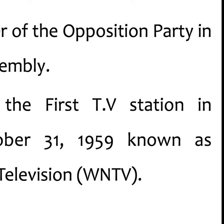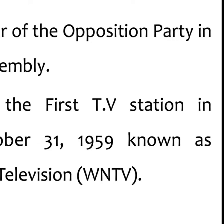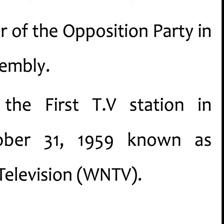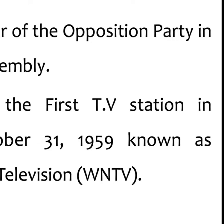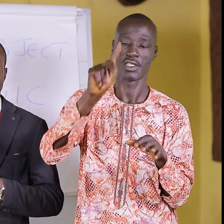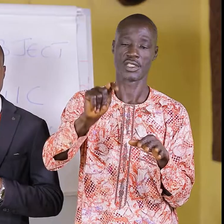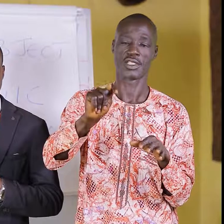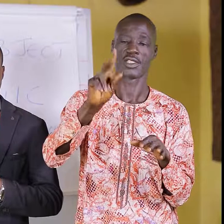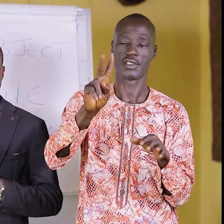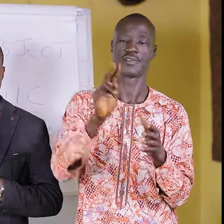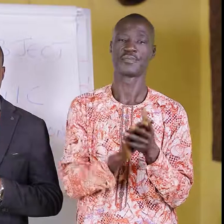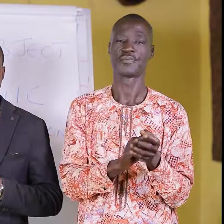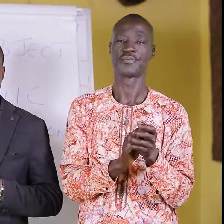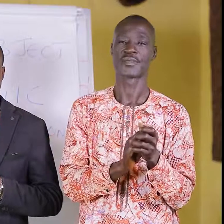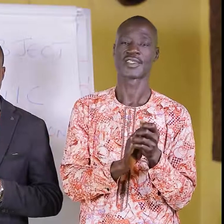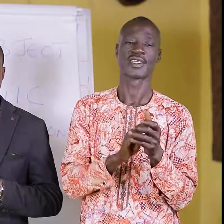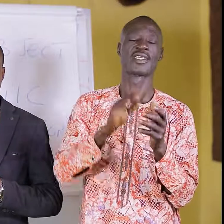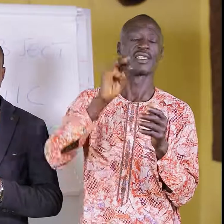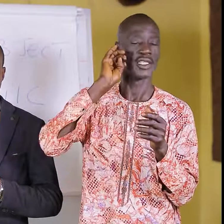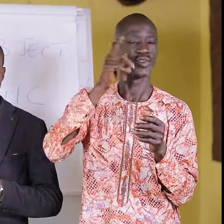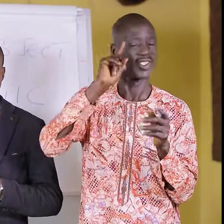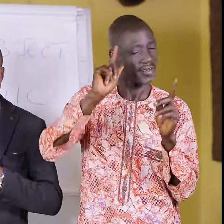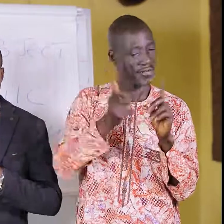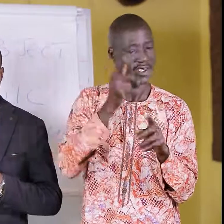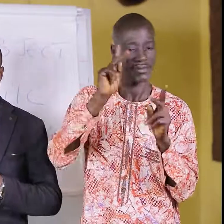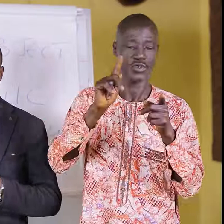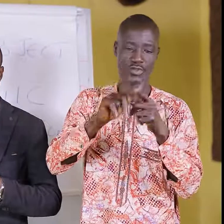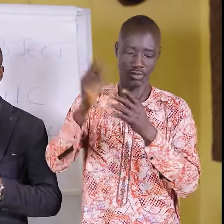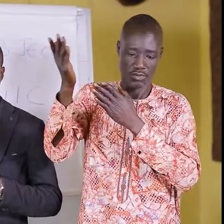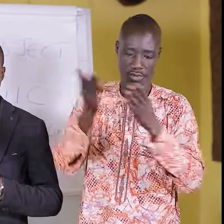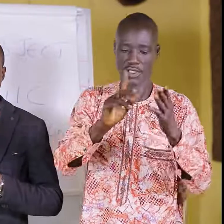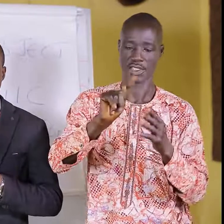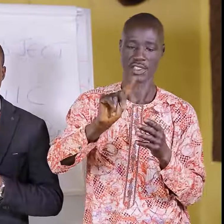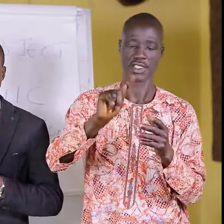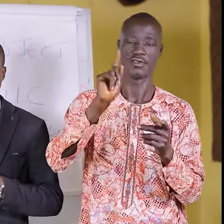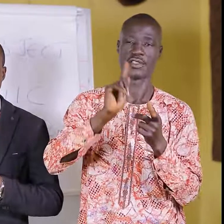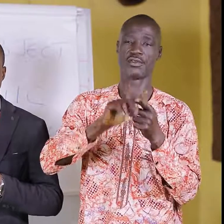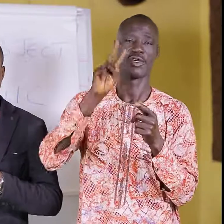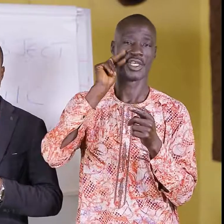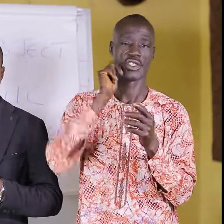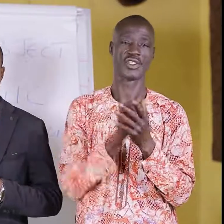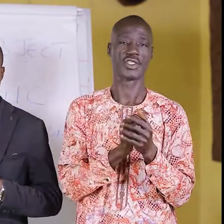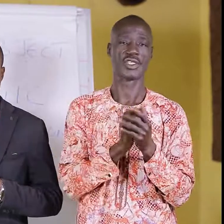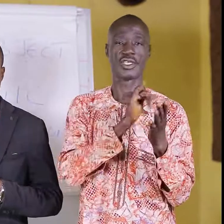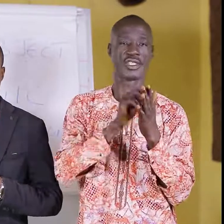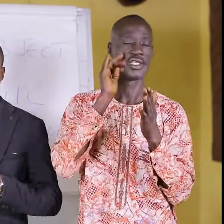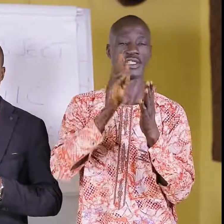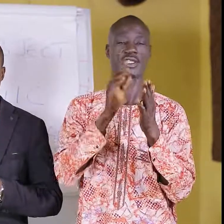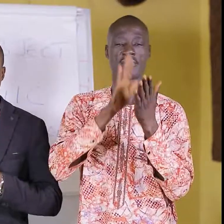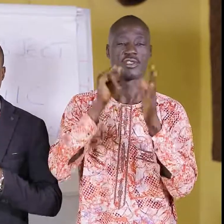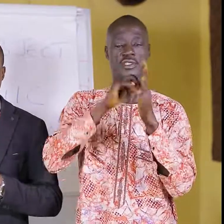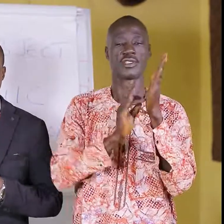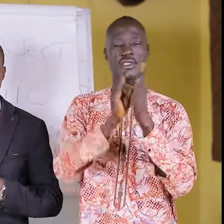WNTV. Like I earlier said, Chief Obafemi Awolowo was a progressive. He believed in development. He also